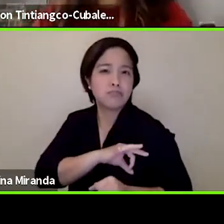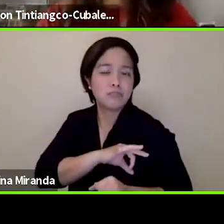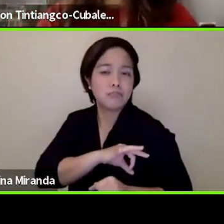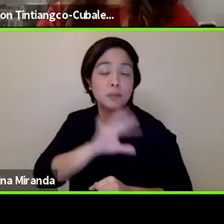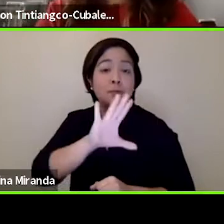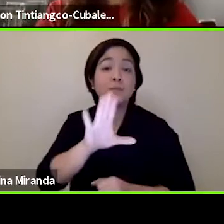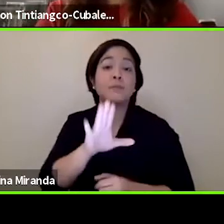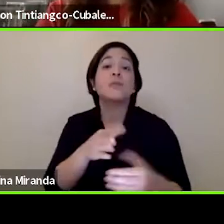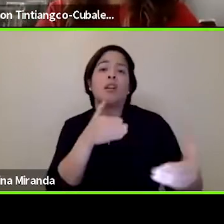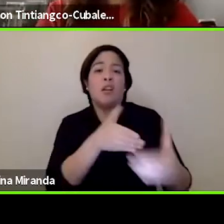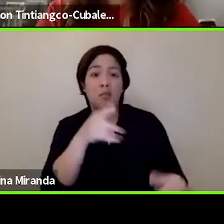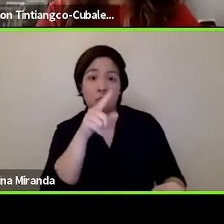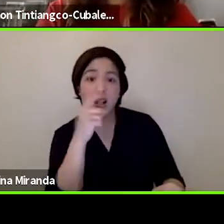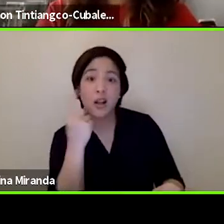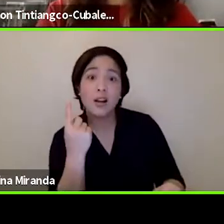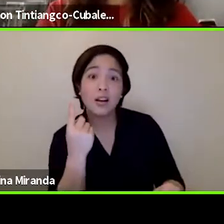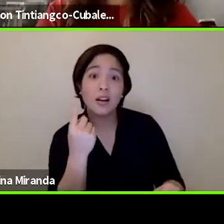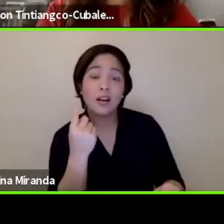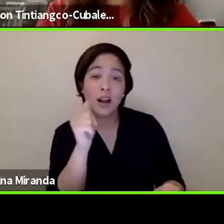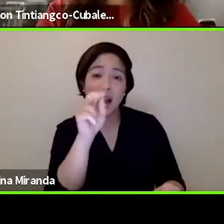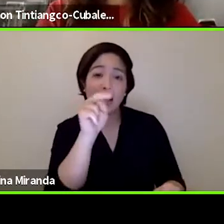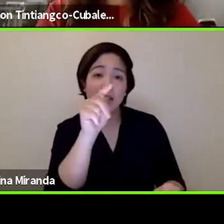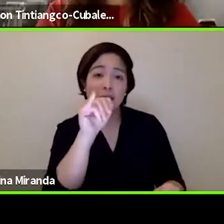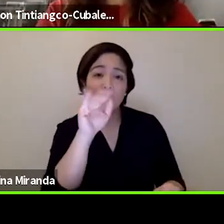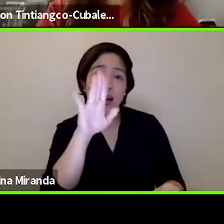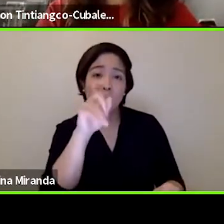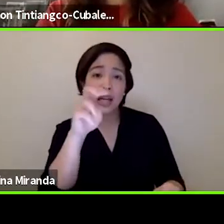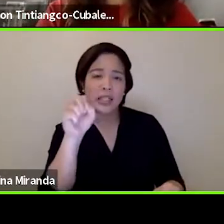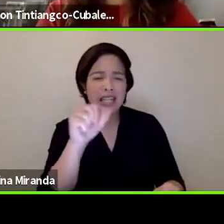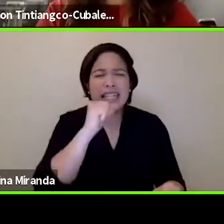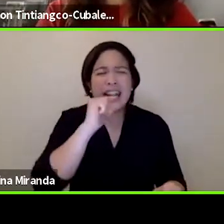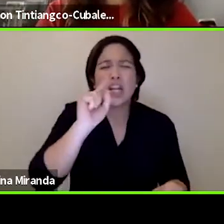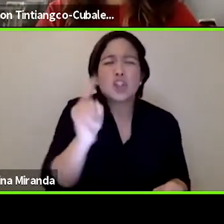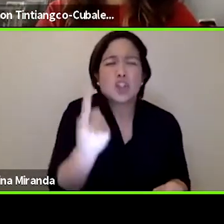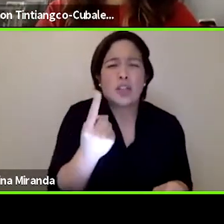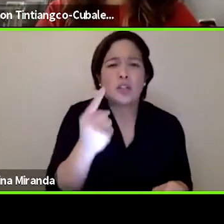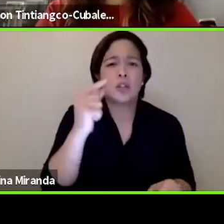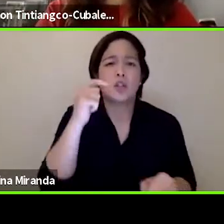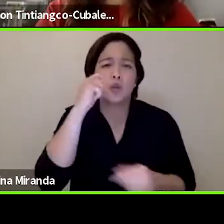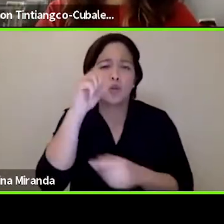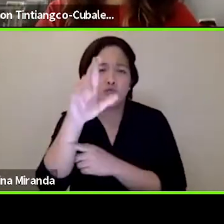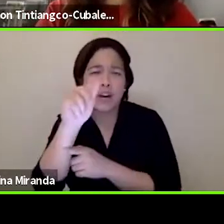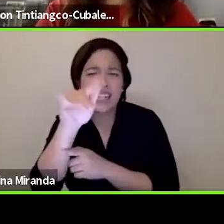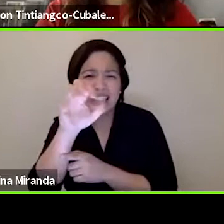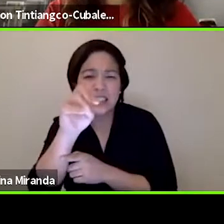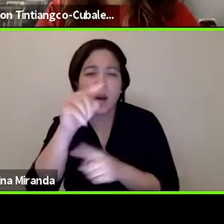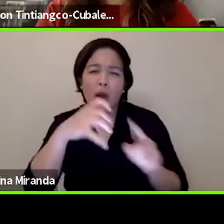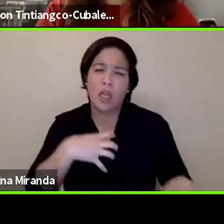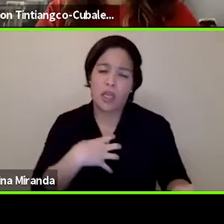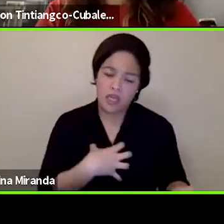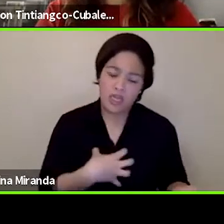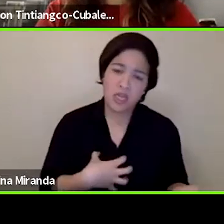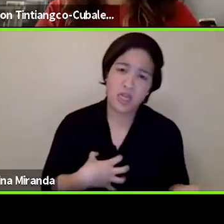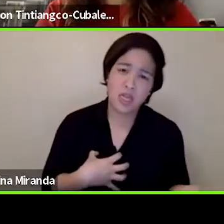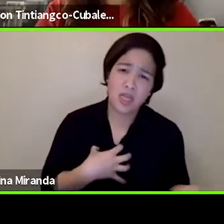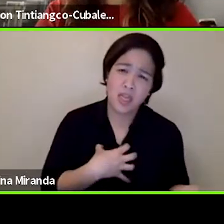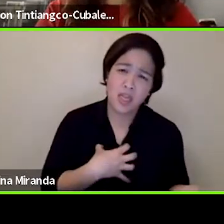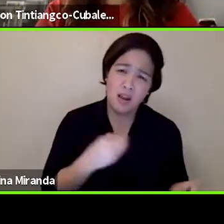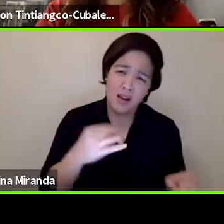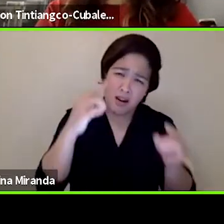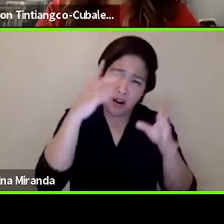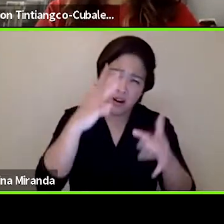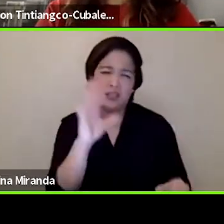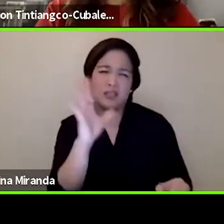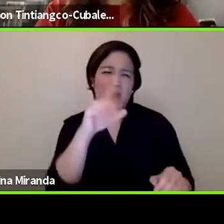Anti-Blackness, not just racism, not just white supremacy, but the disgust and disdain for